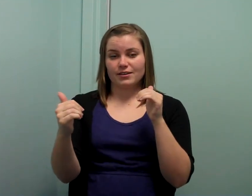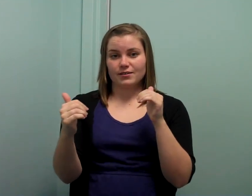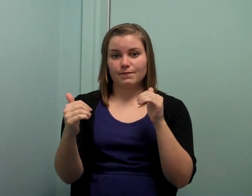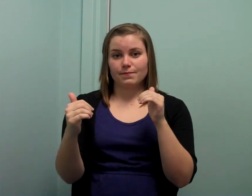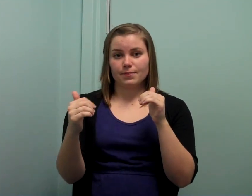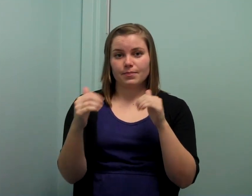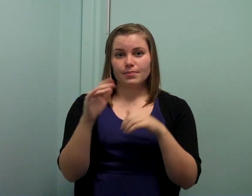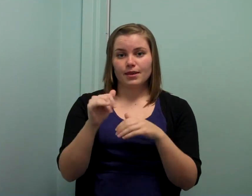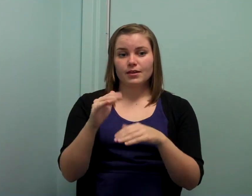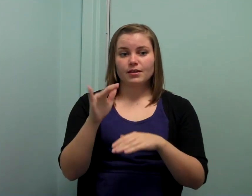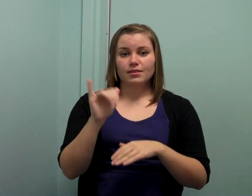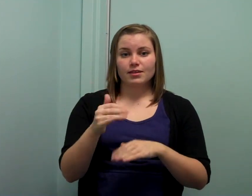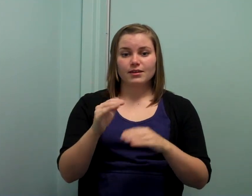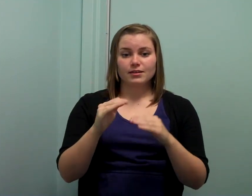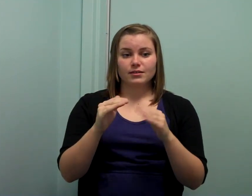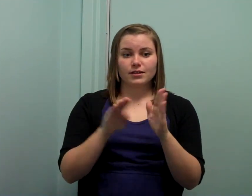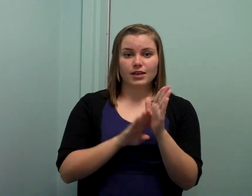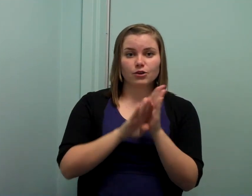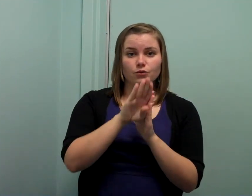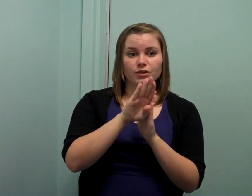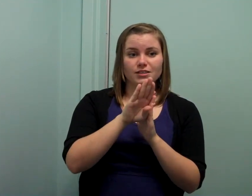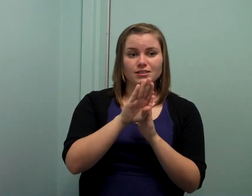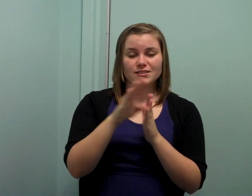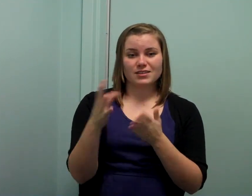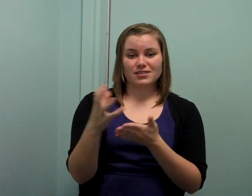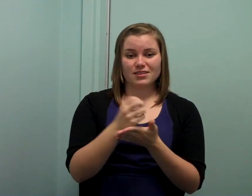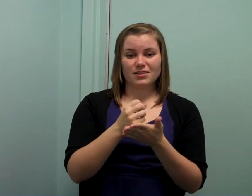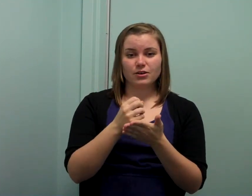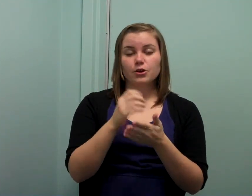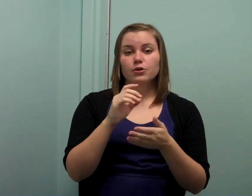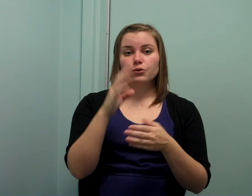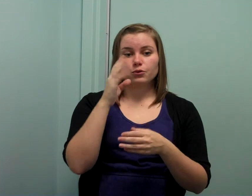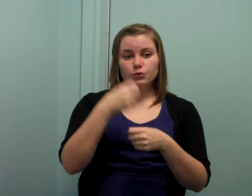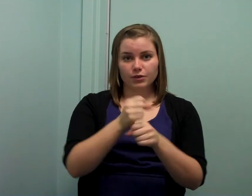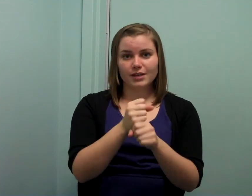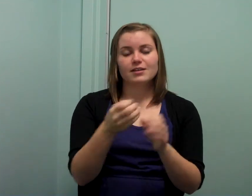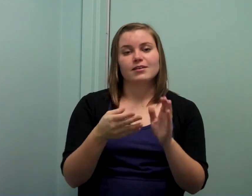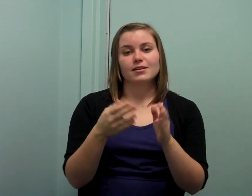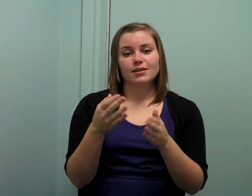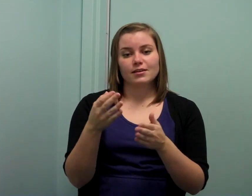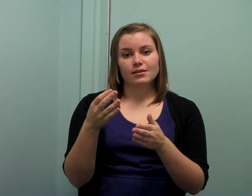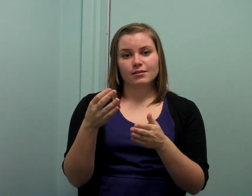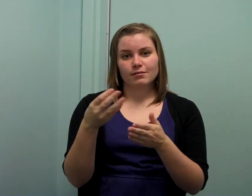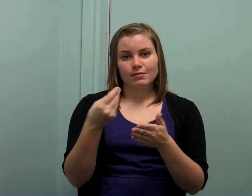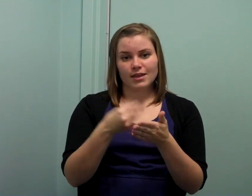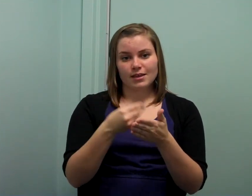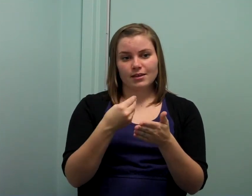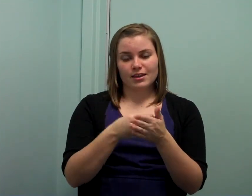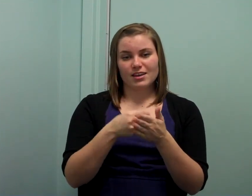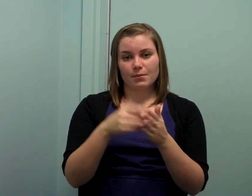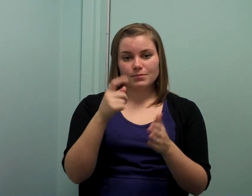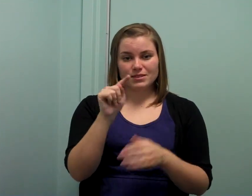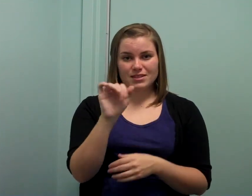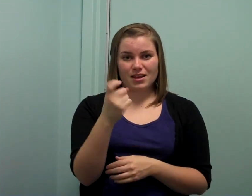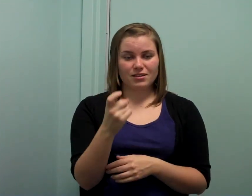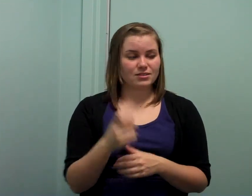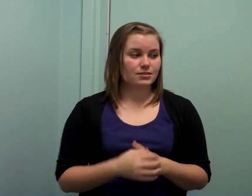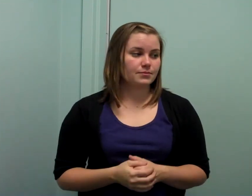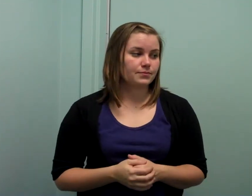tax. We tried a little bit of it at the Civil War, but now it became a permanent fixture. There are two types of